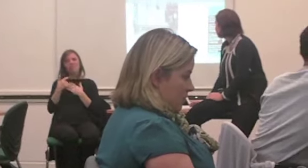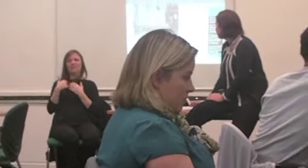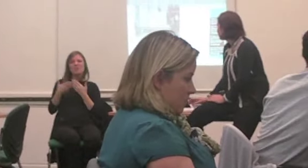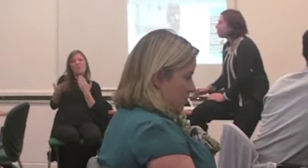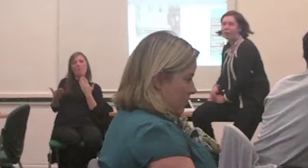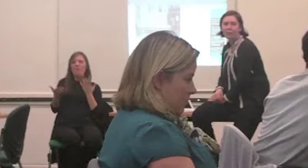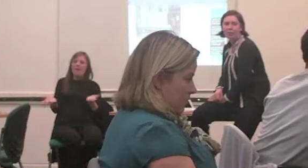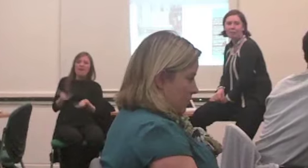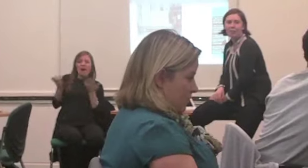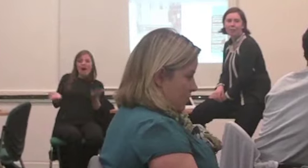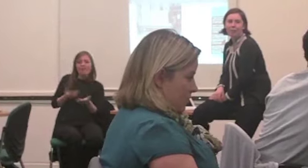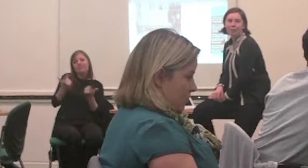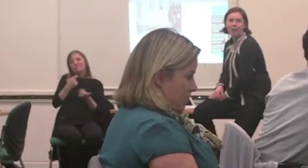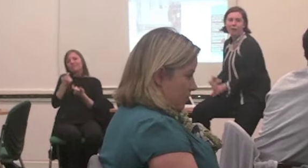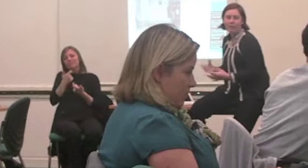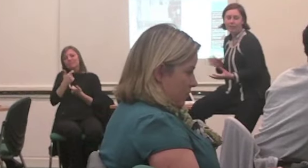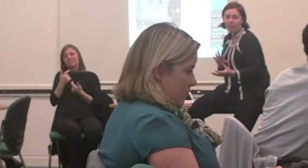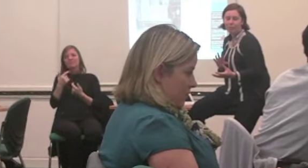and Pots. It's just about